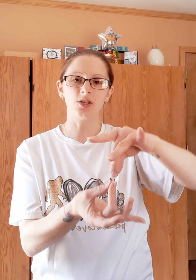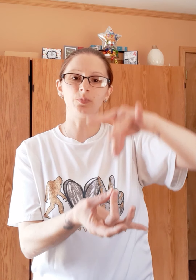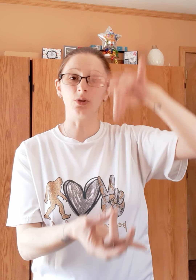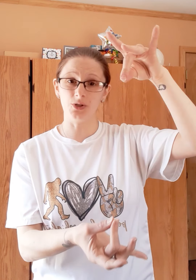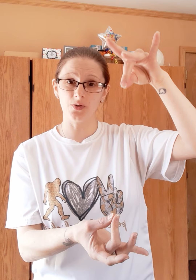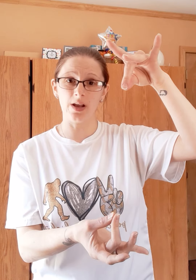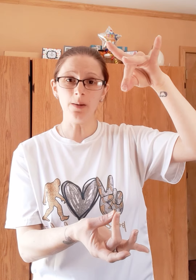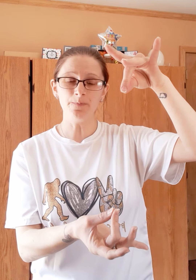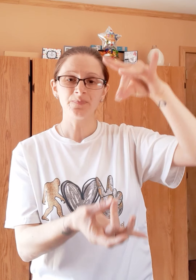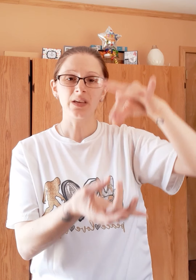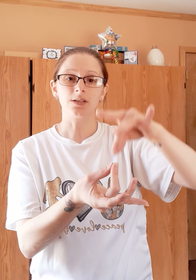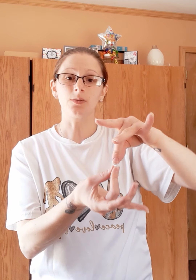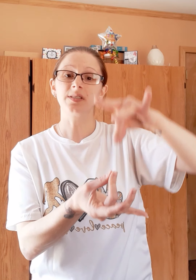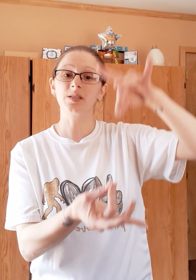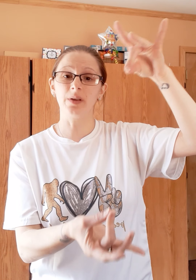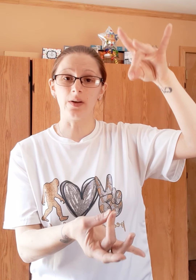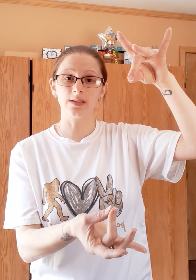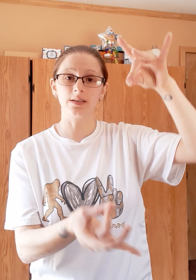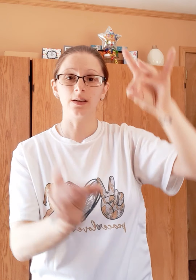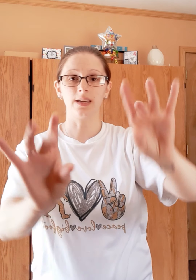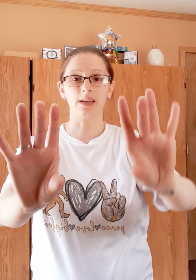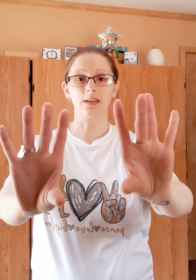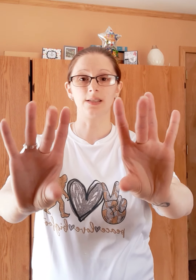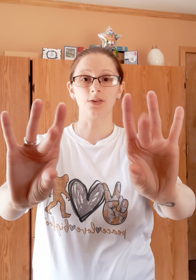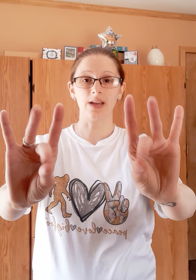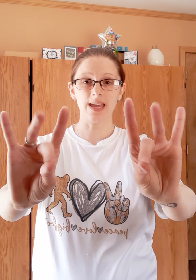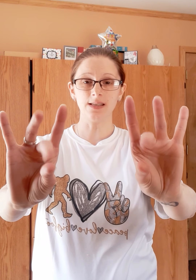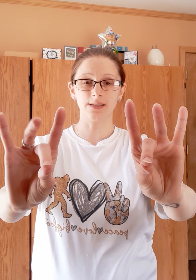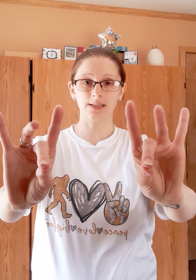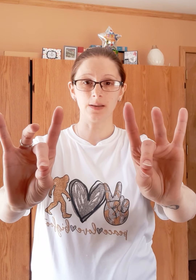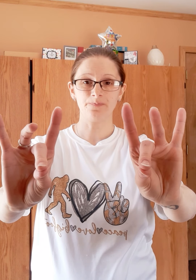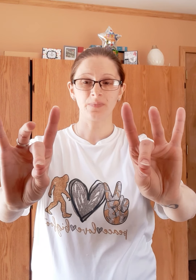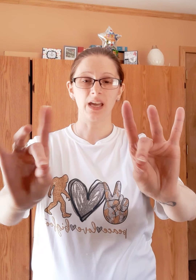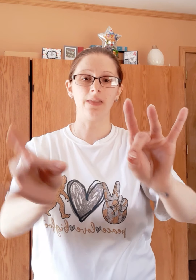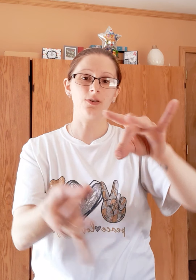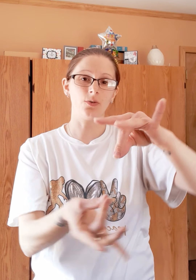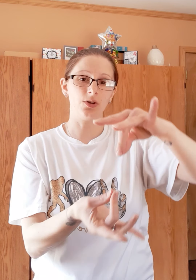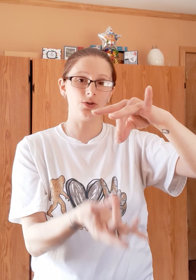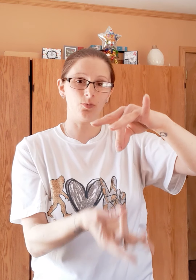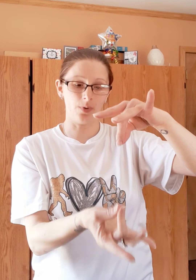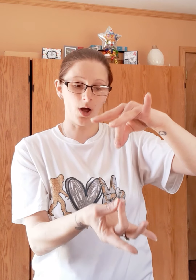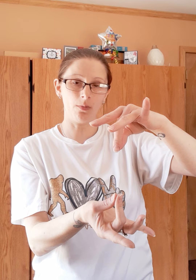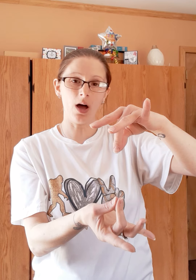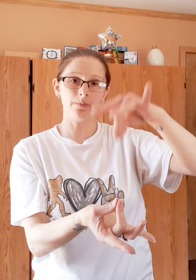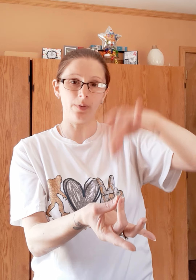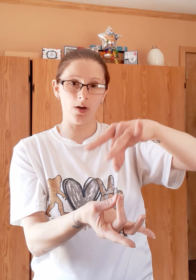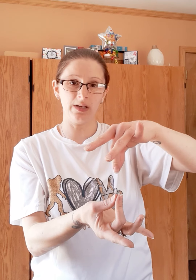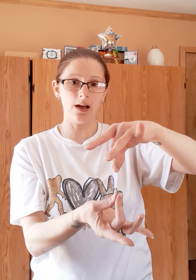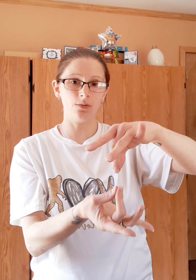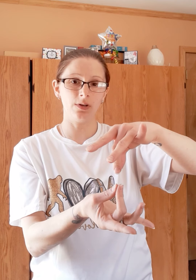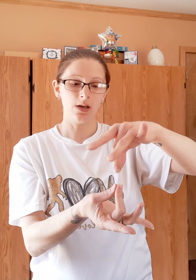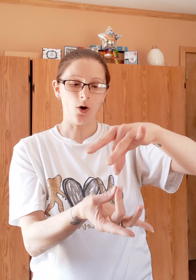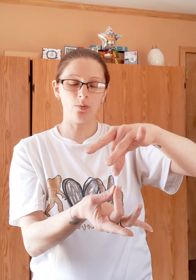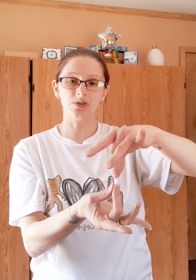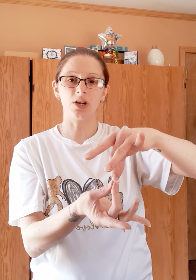just pull straight up. So spirit. Again, it's your 8s. And then you're going to palm up, palm down, almost